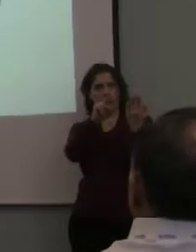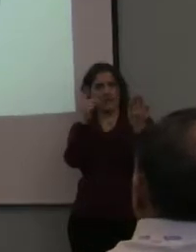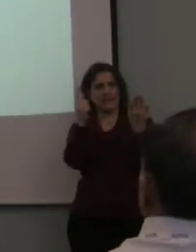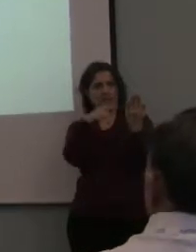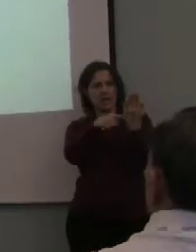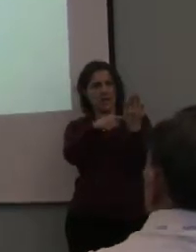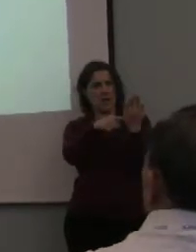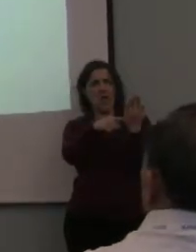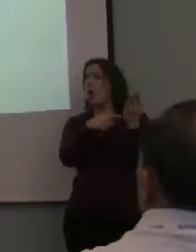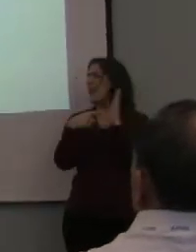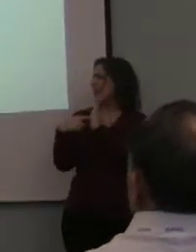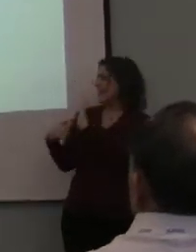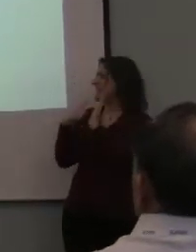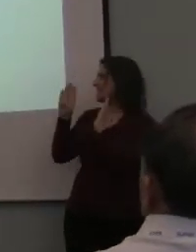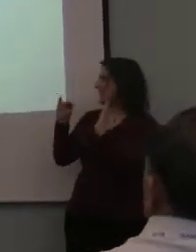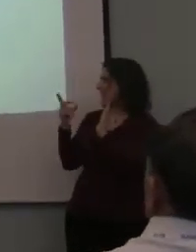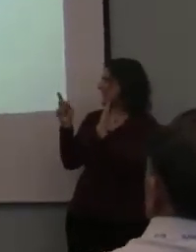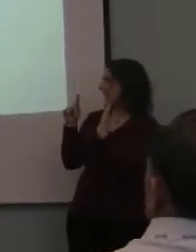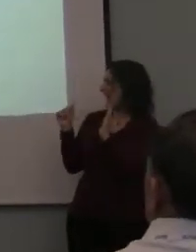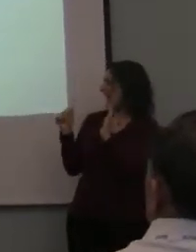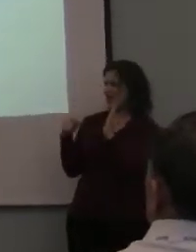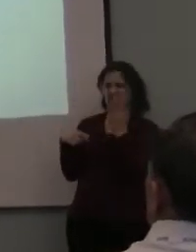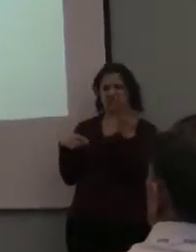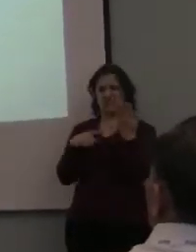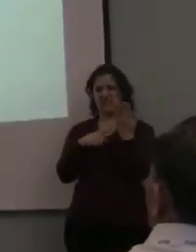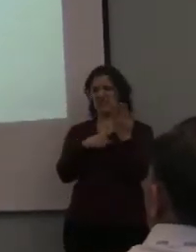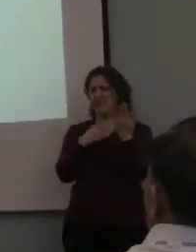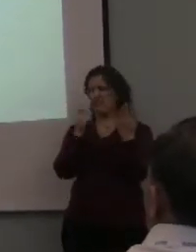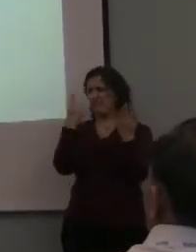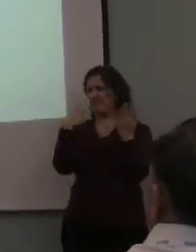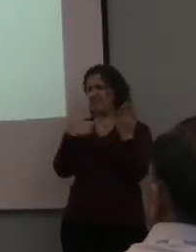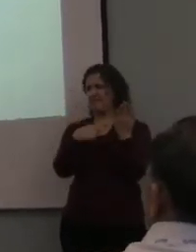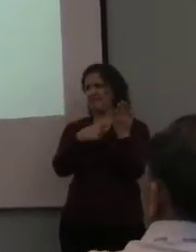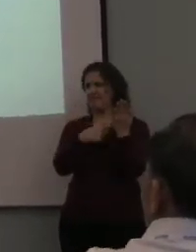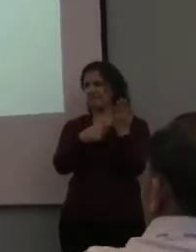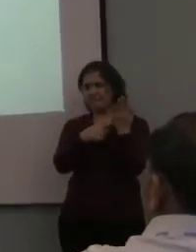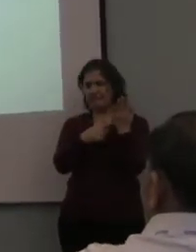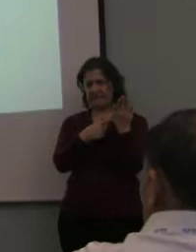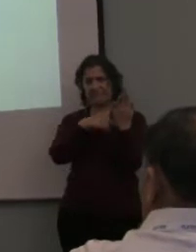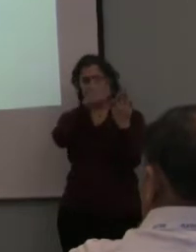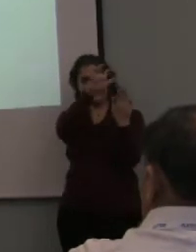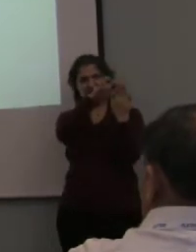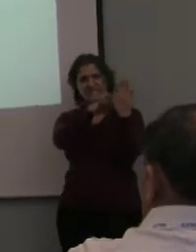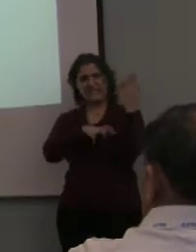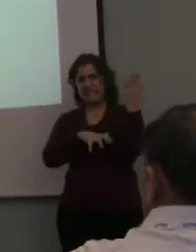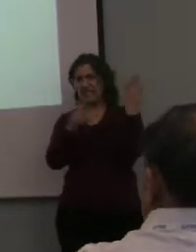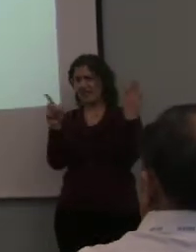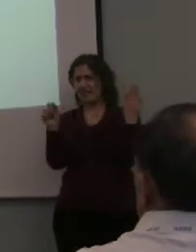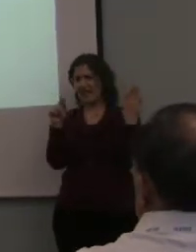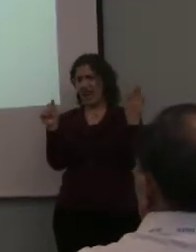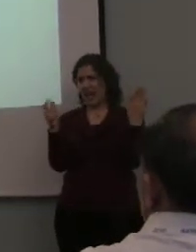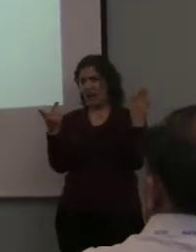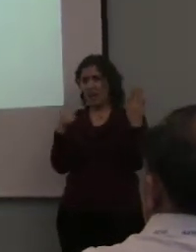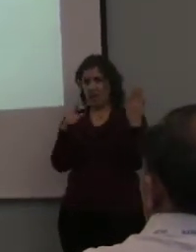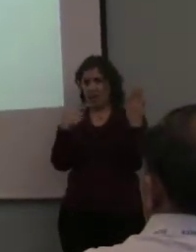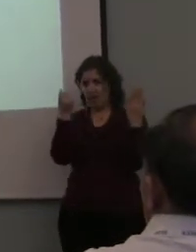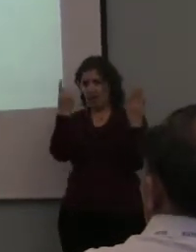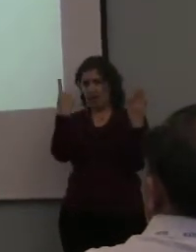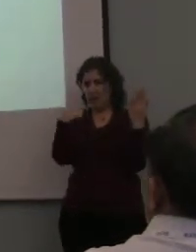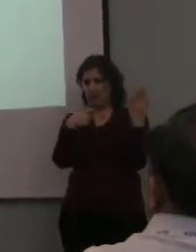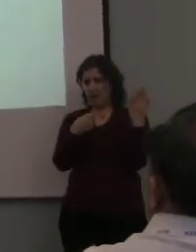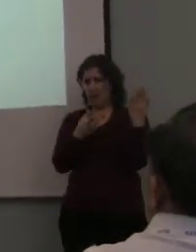I've been told is big data. Mostly what I'm seeing is a lot of data, actually.